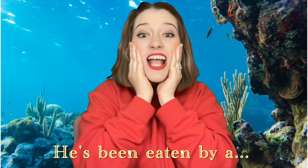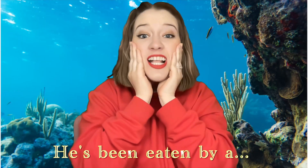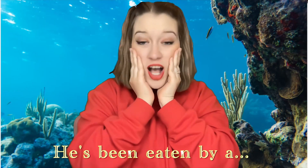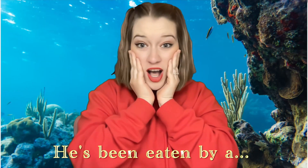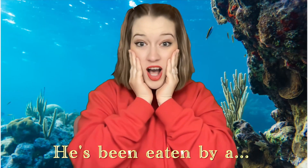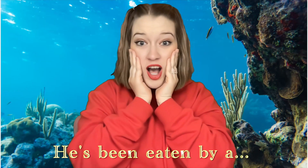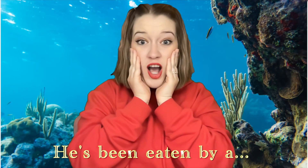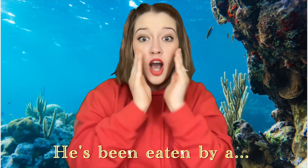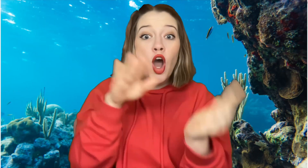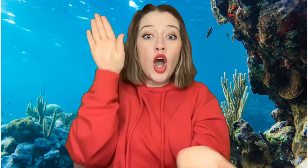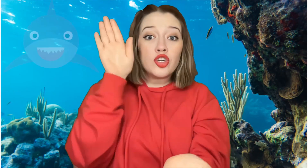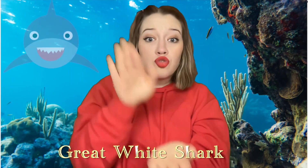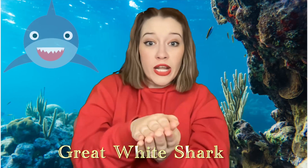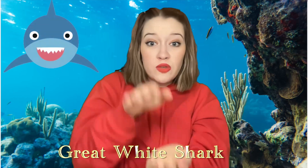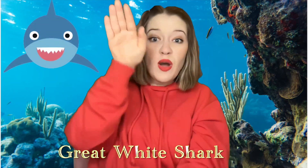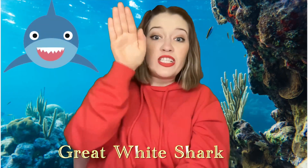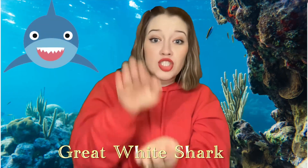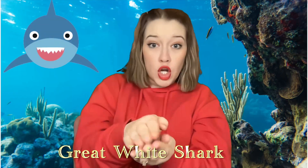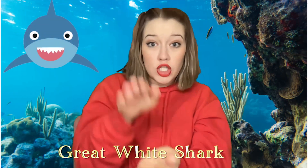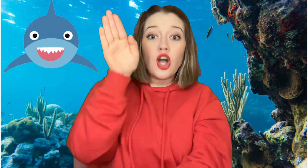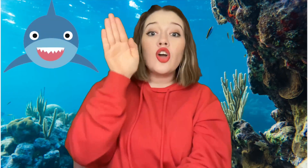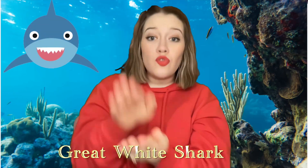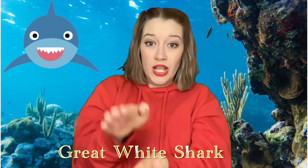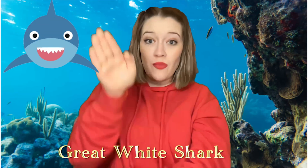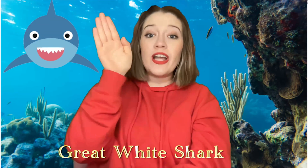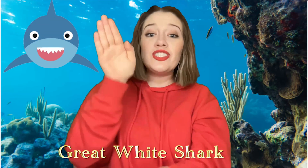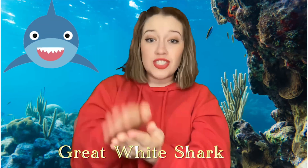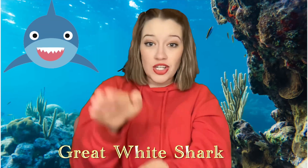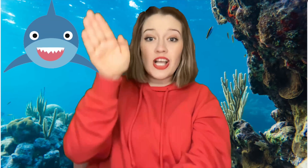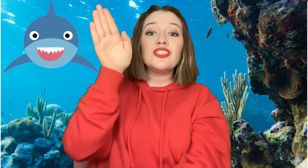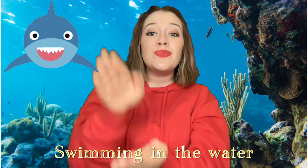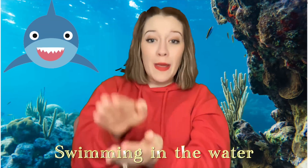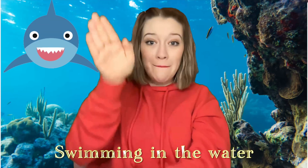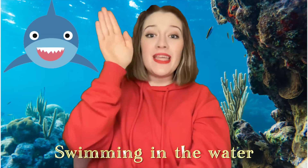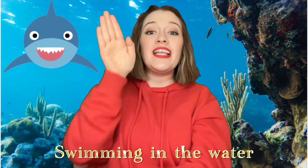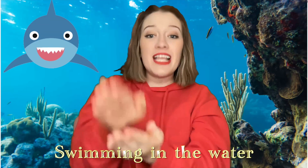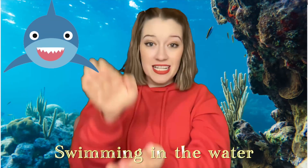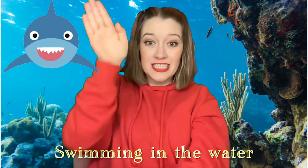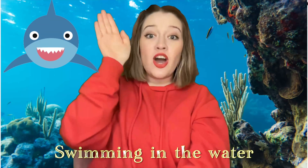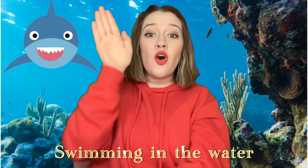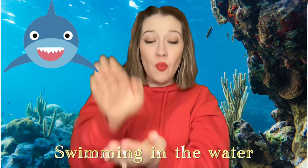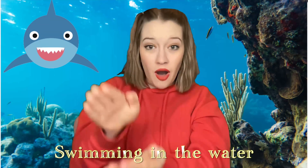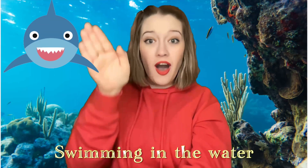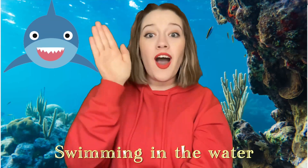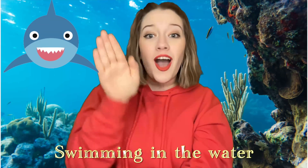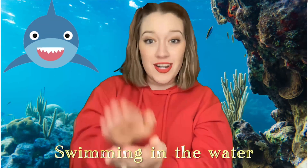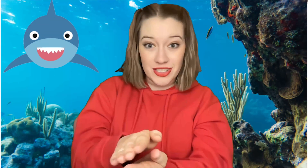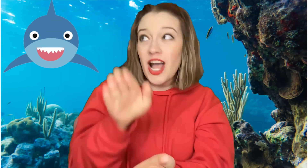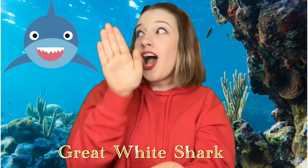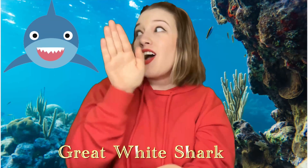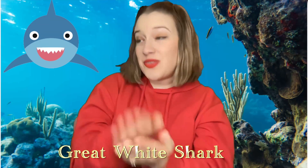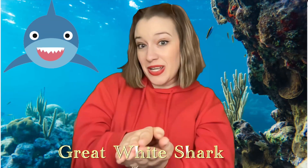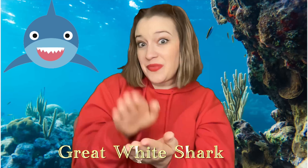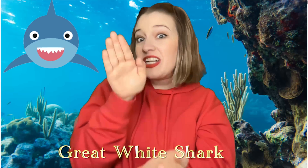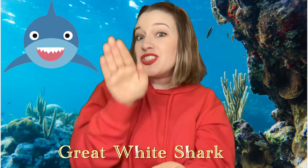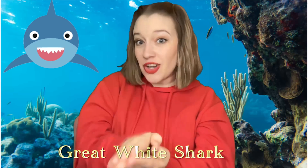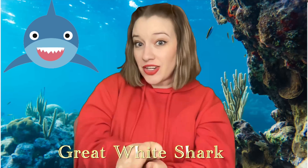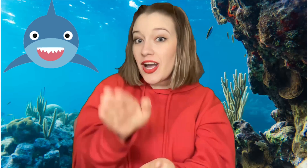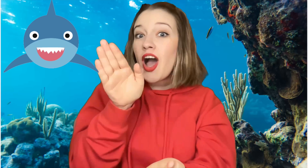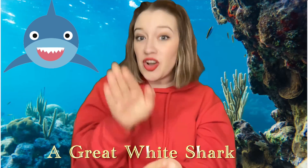a great white shark, great white shark, swimming in the water. Great white shark, a